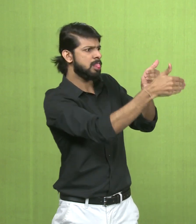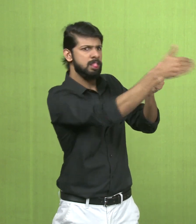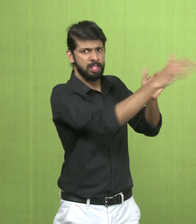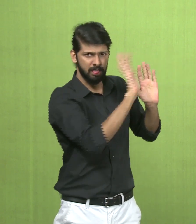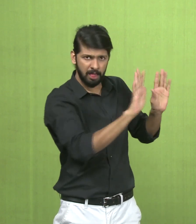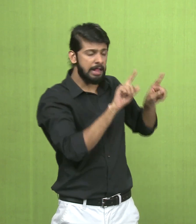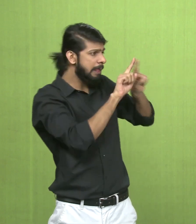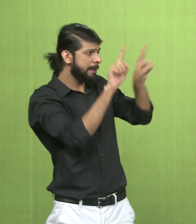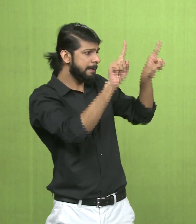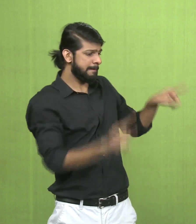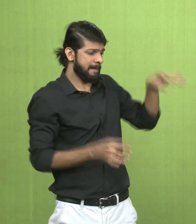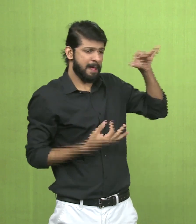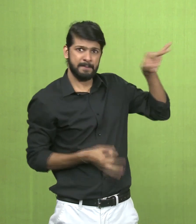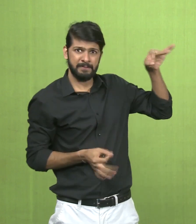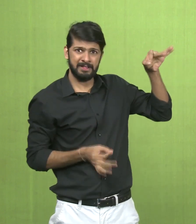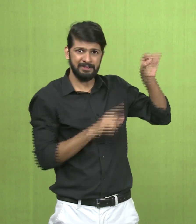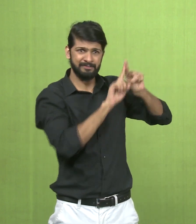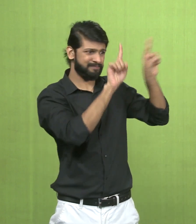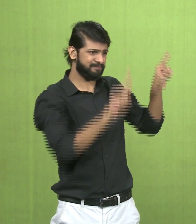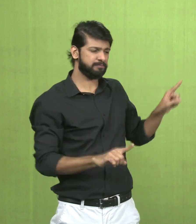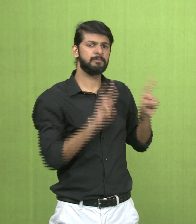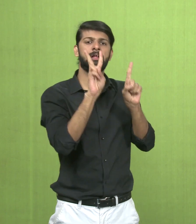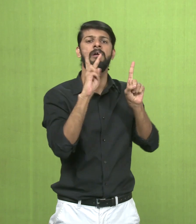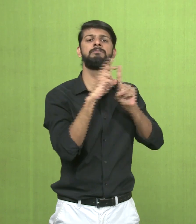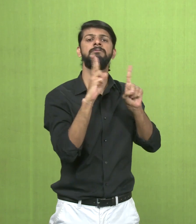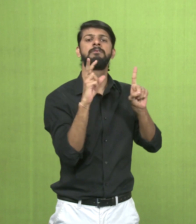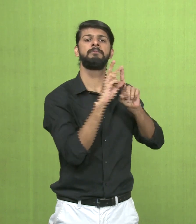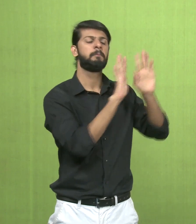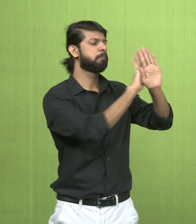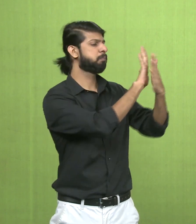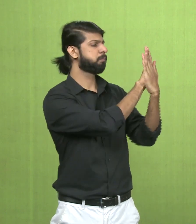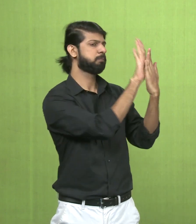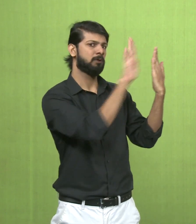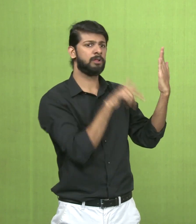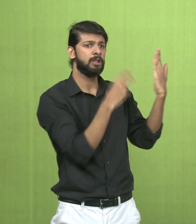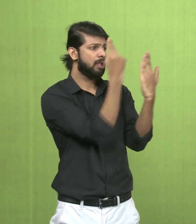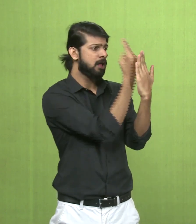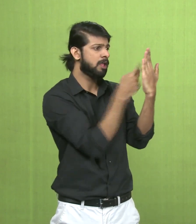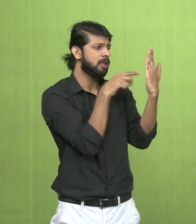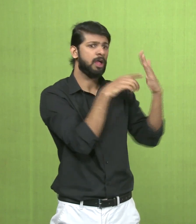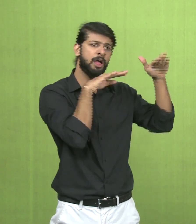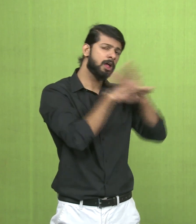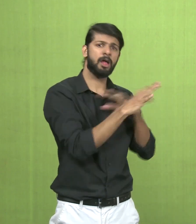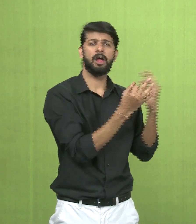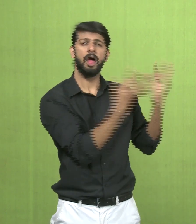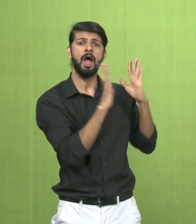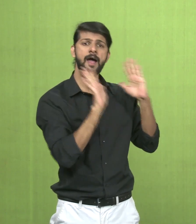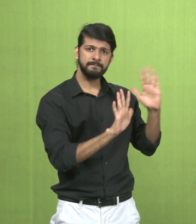depicting space or depth on a 2D surface. Paper has only length and width,